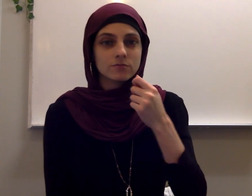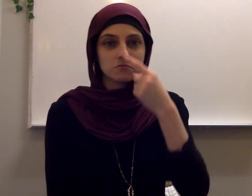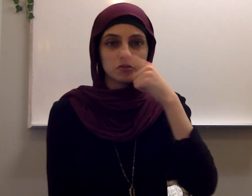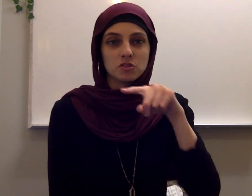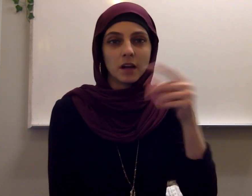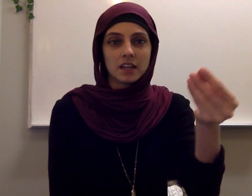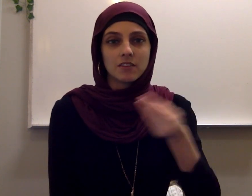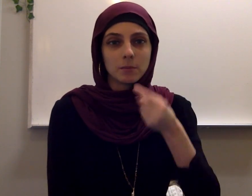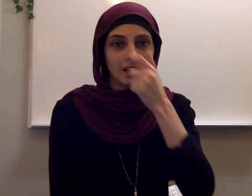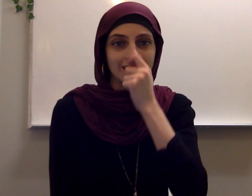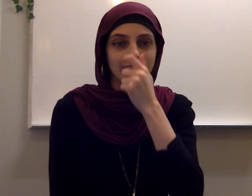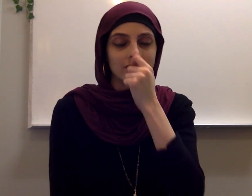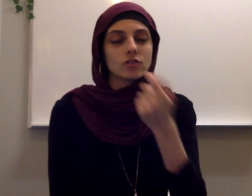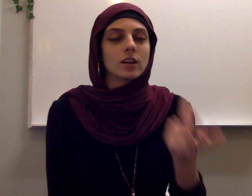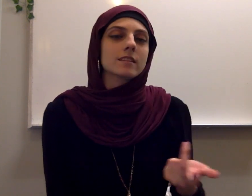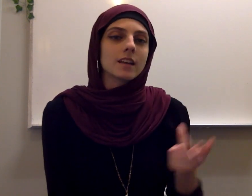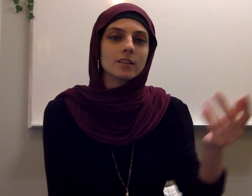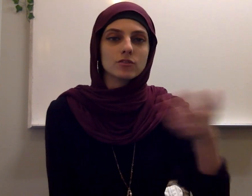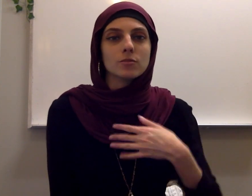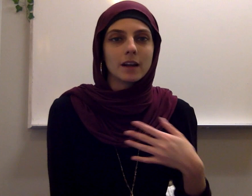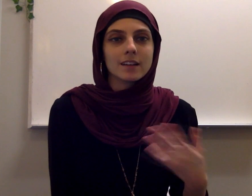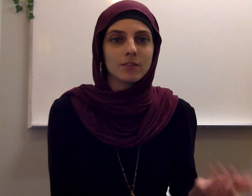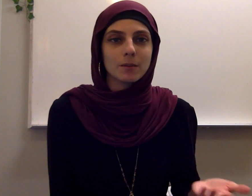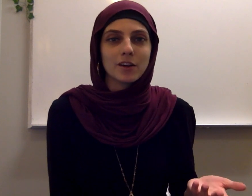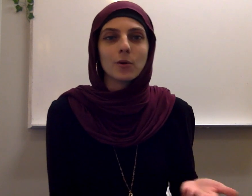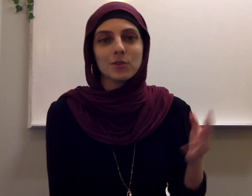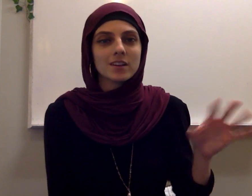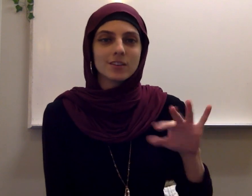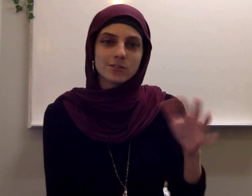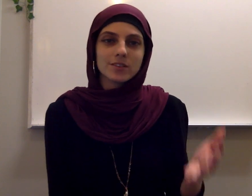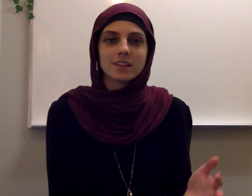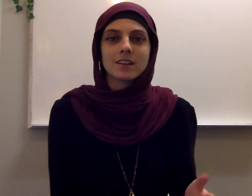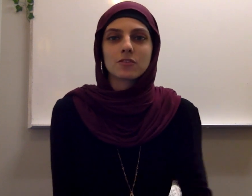do you mind giving me a Kleenex? You're not saying, do you mind giving me a cold? So it's contextual.